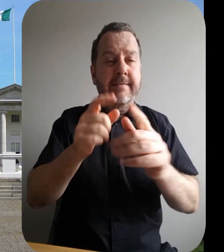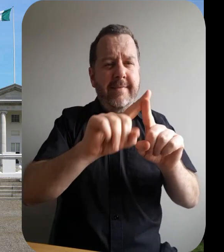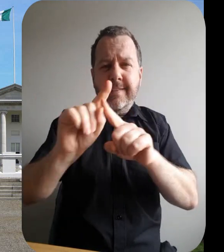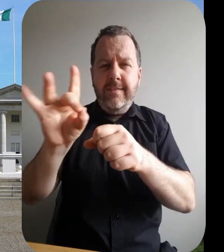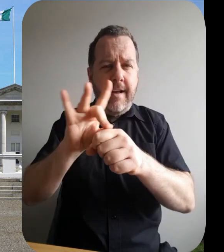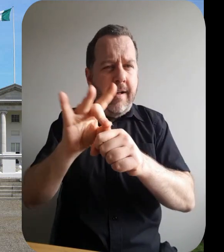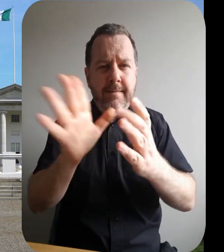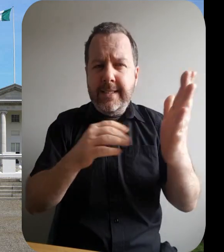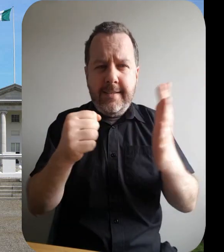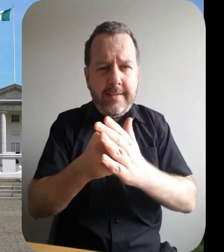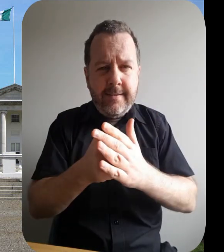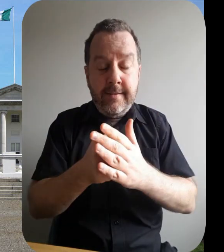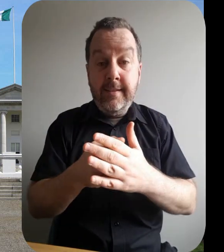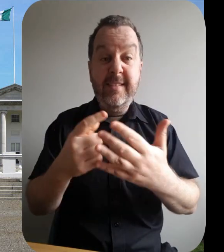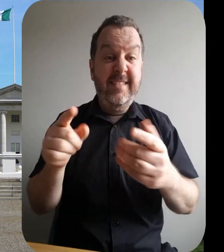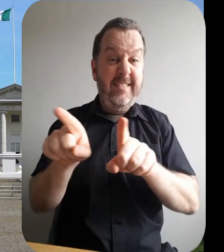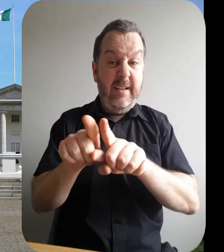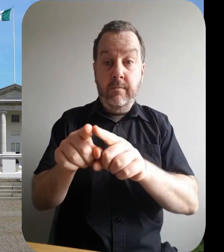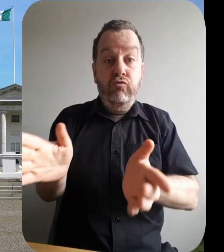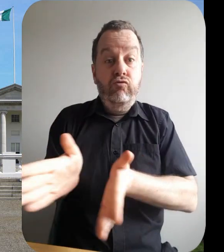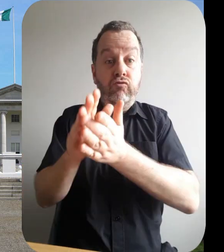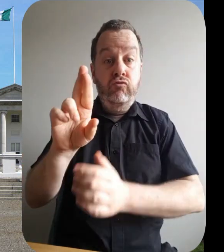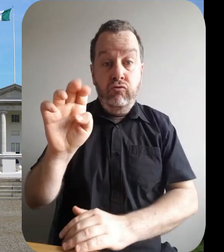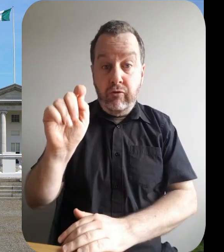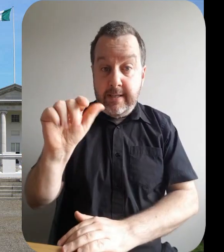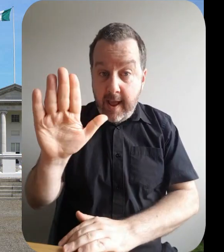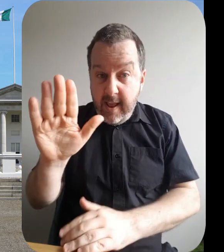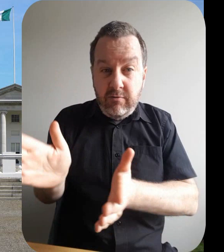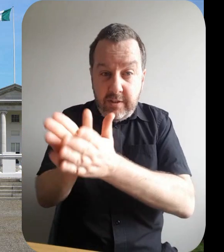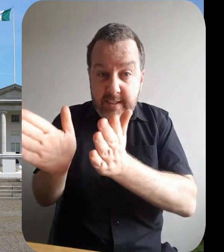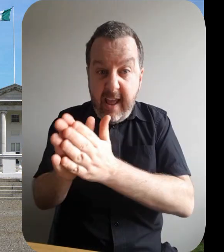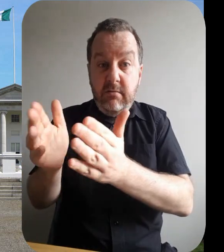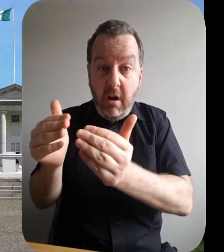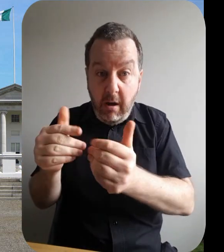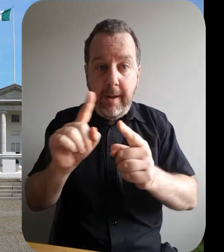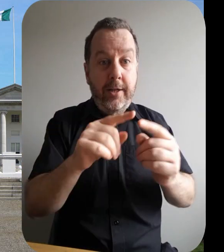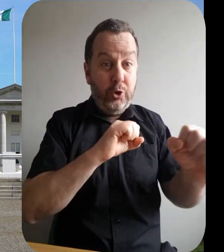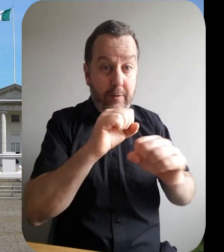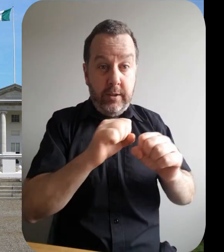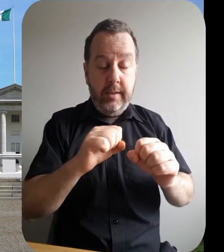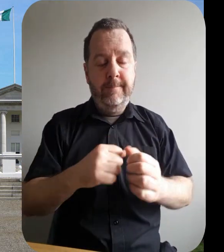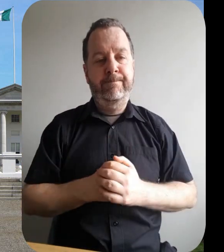local economy in every way, including